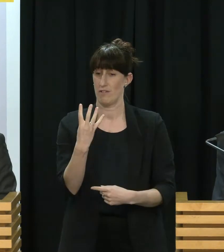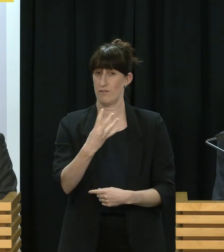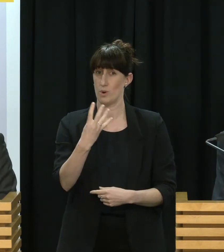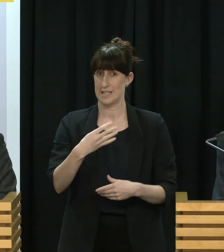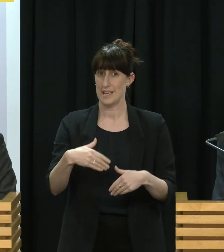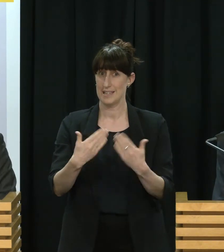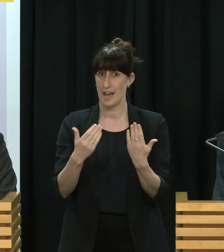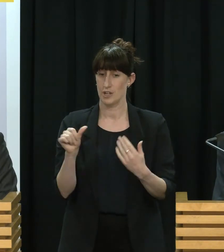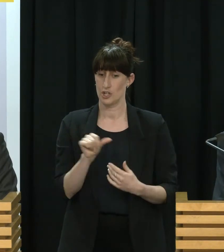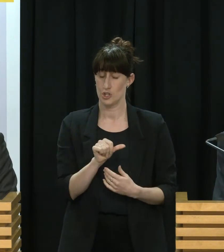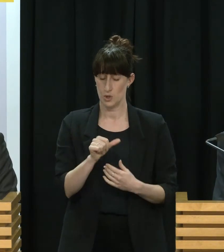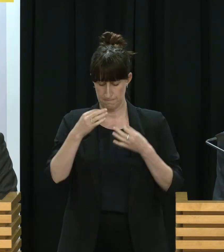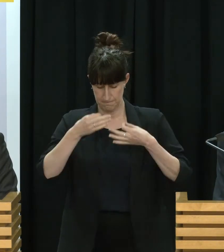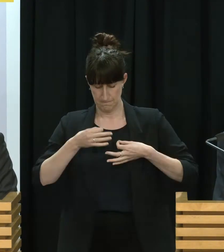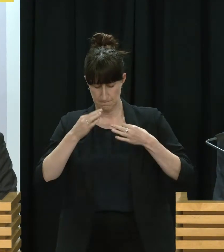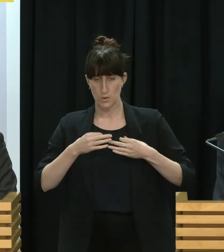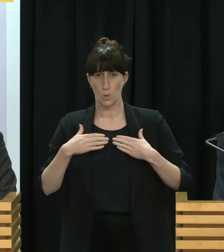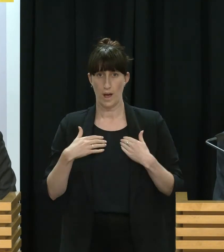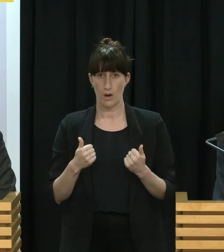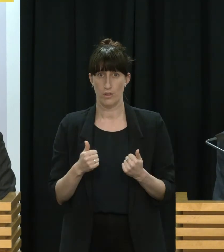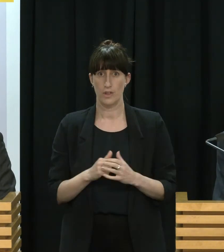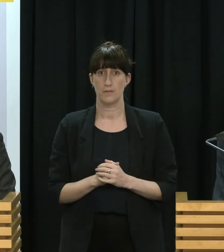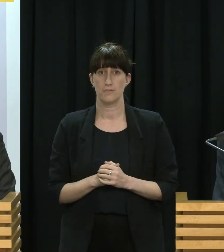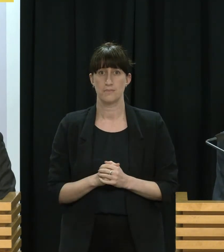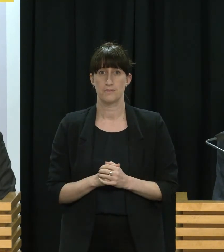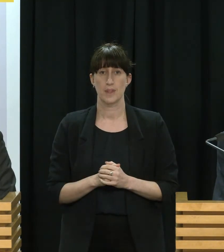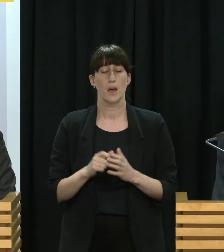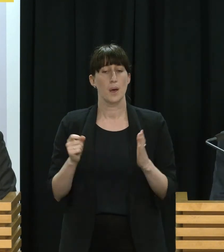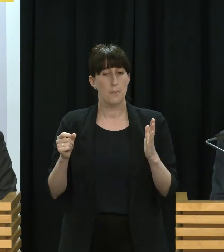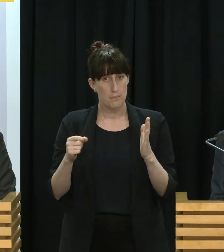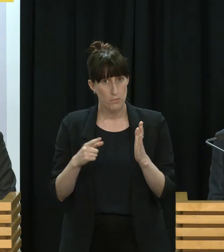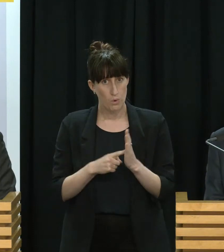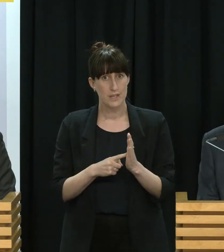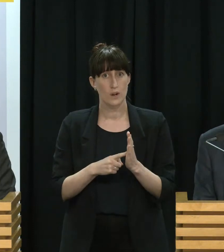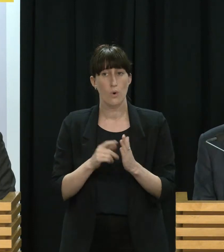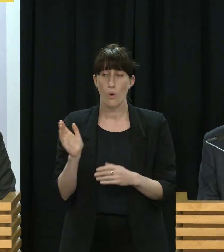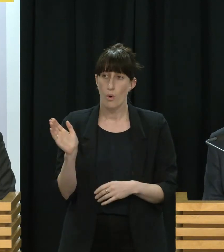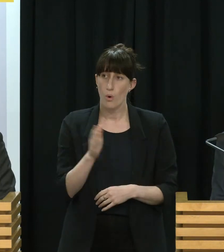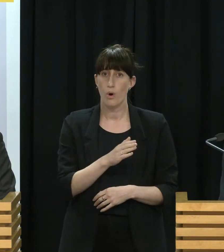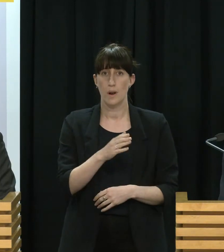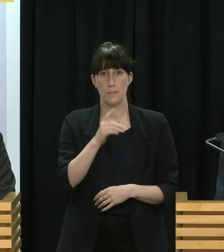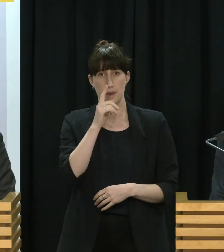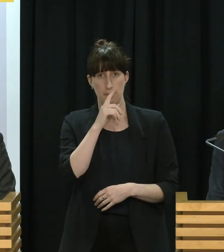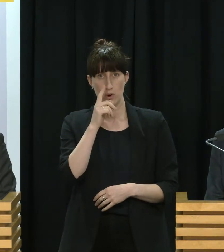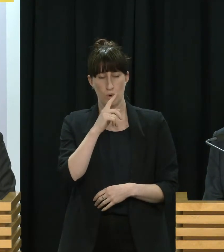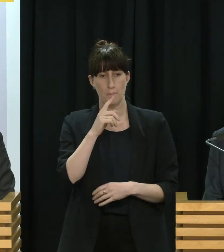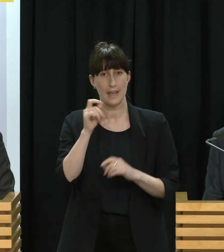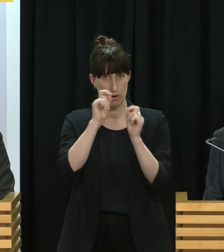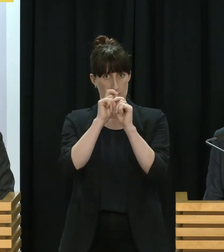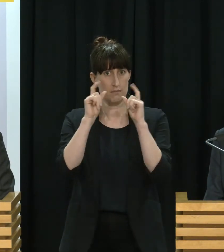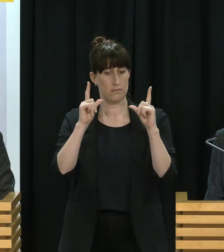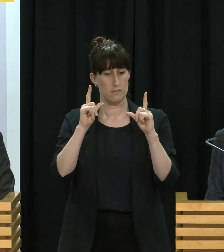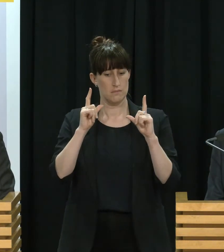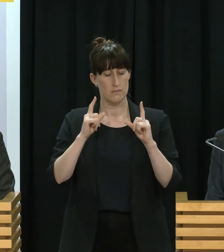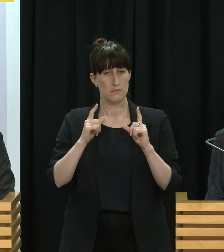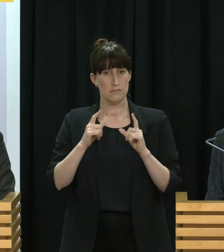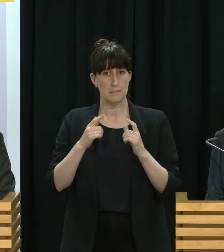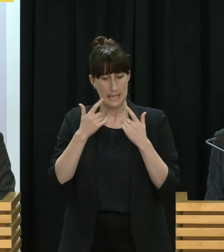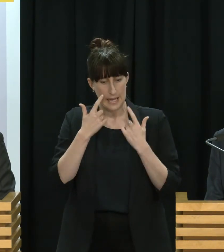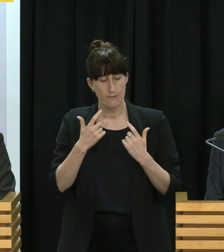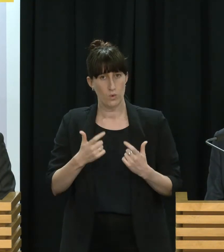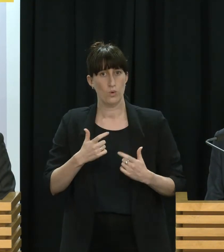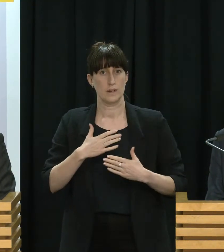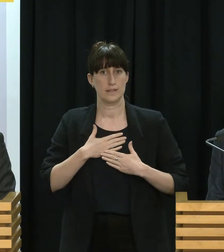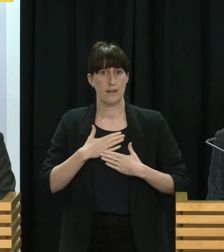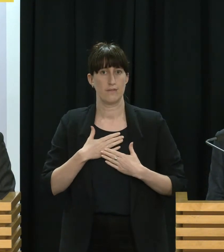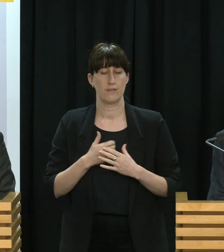at least another week. It's important that we all stay vigilant, and that includes people who were on the 195 Air New